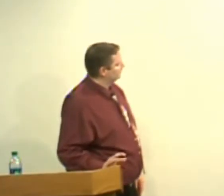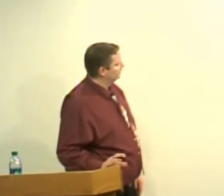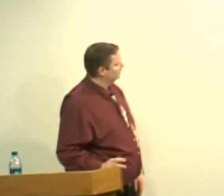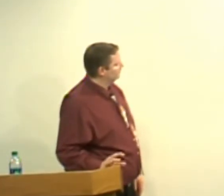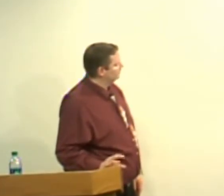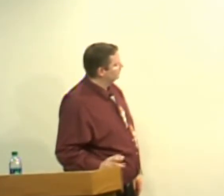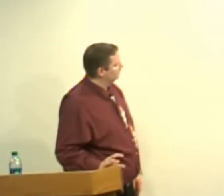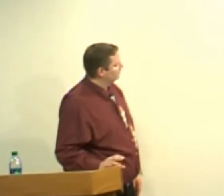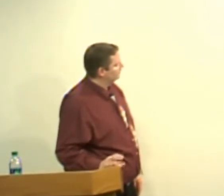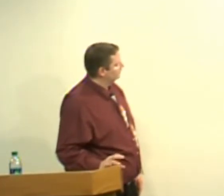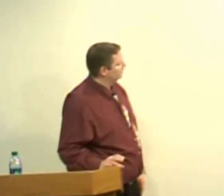Thank you.